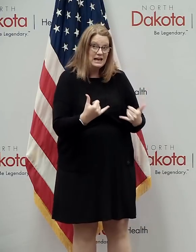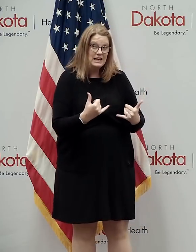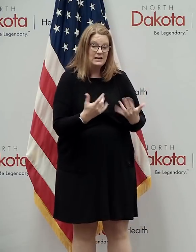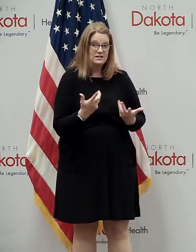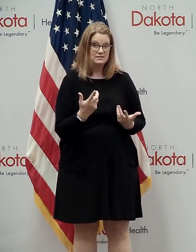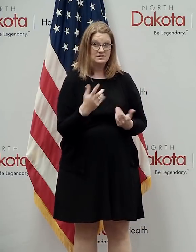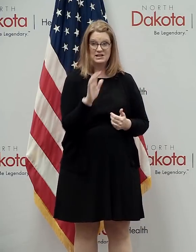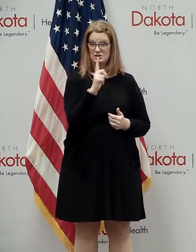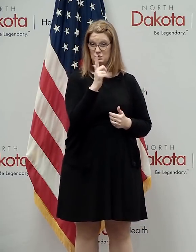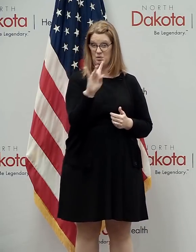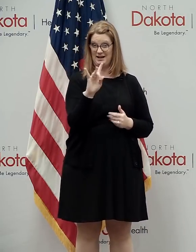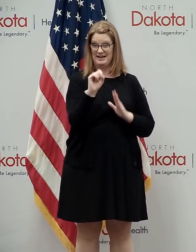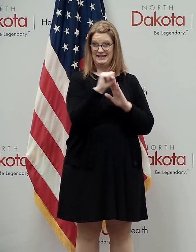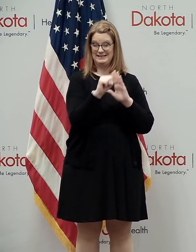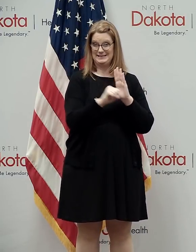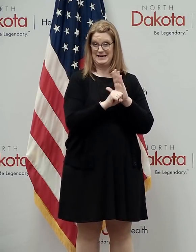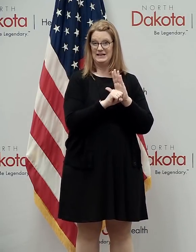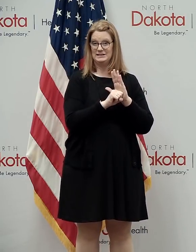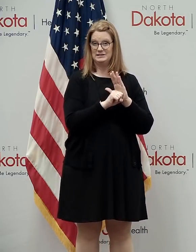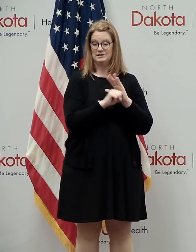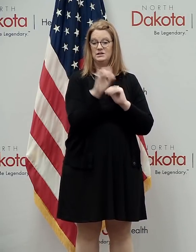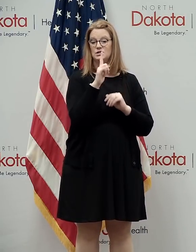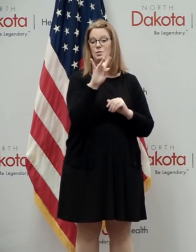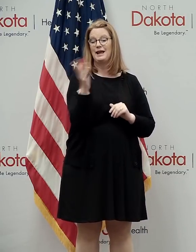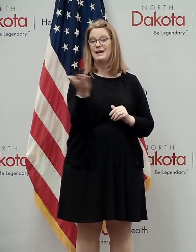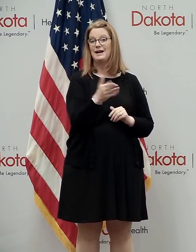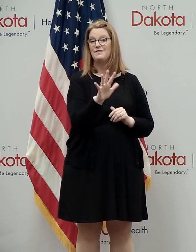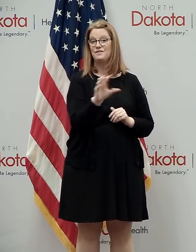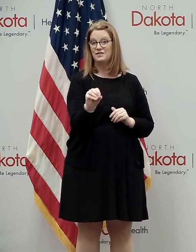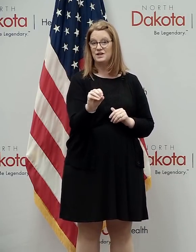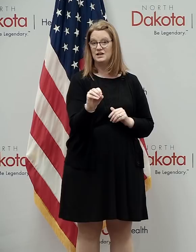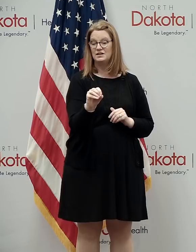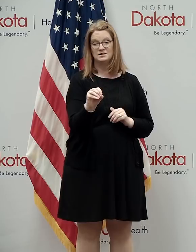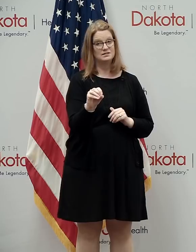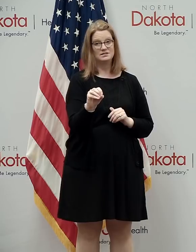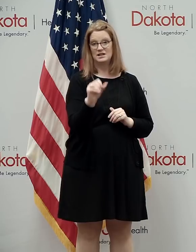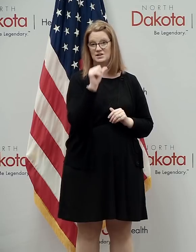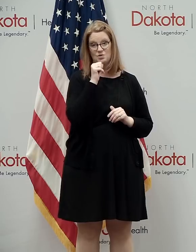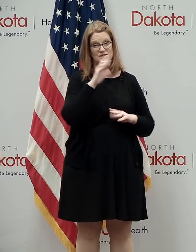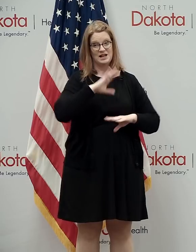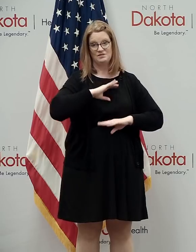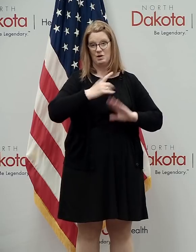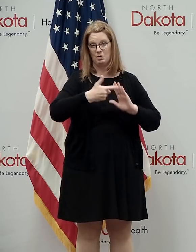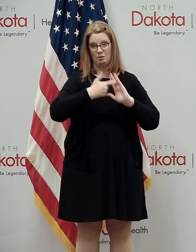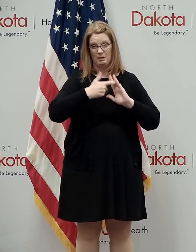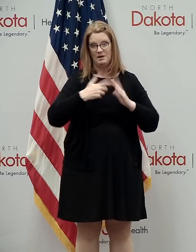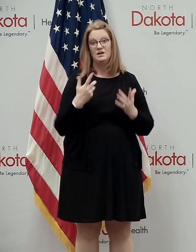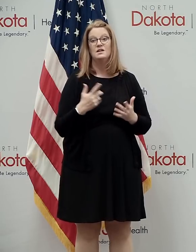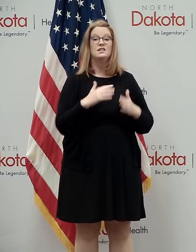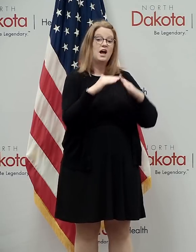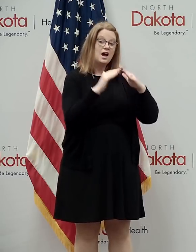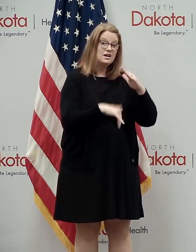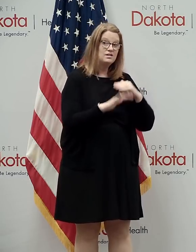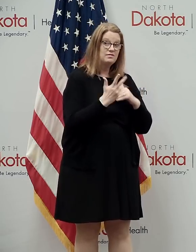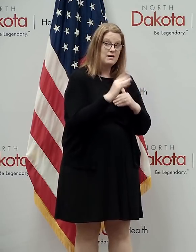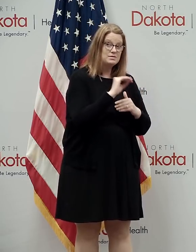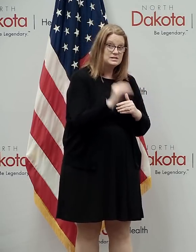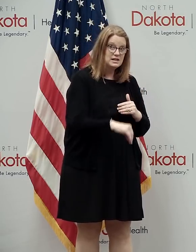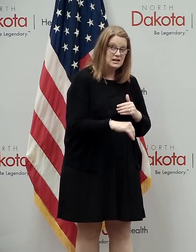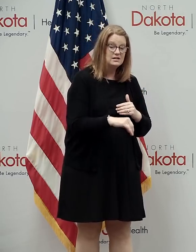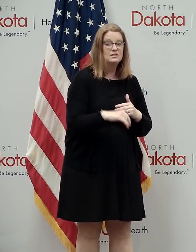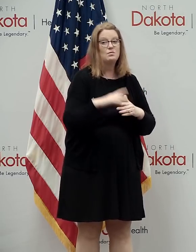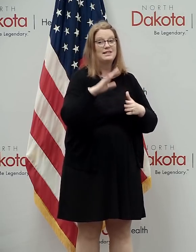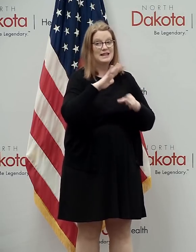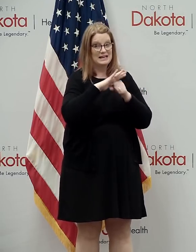28 states out of 50 that do not meet the standard of being under 5% with